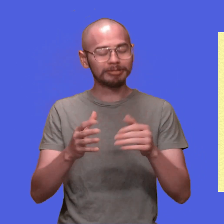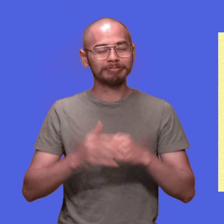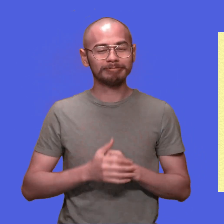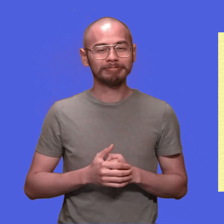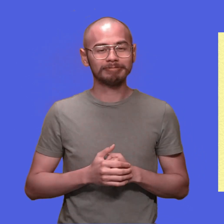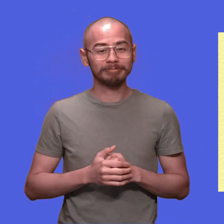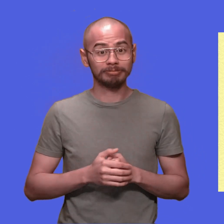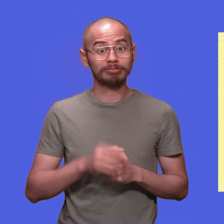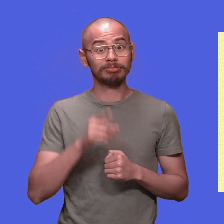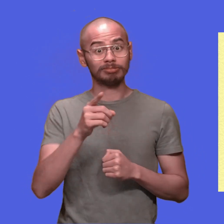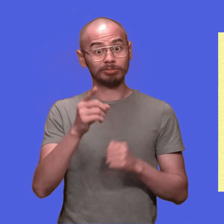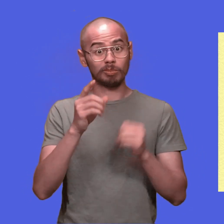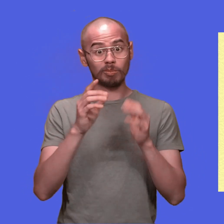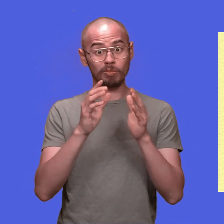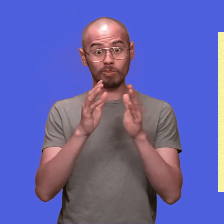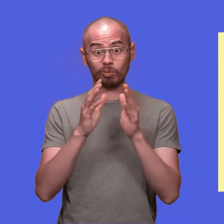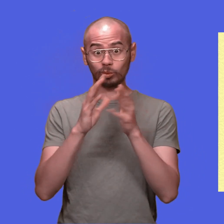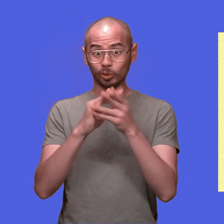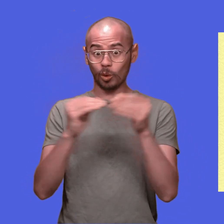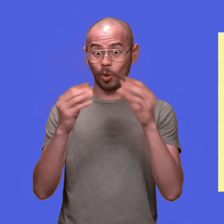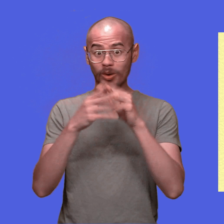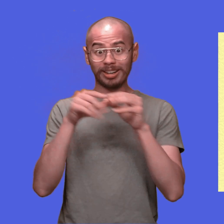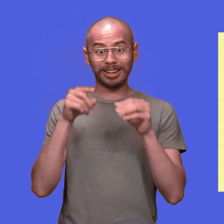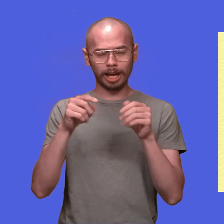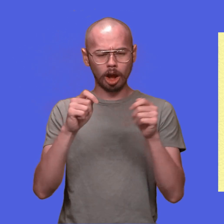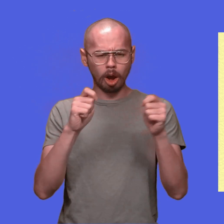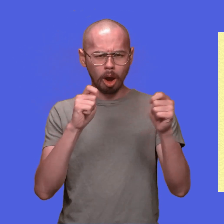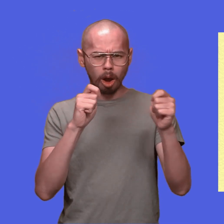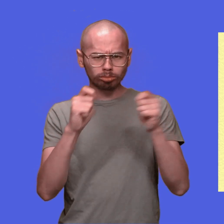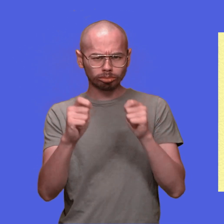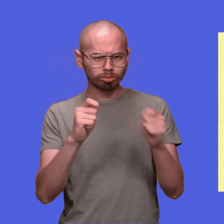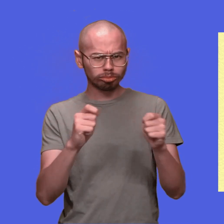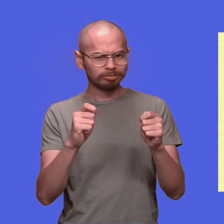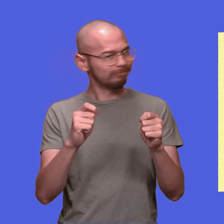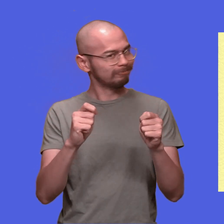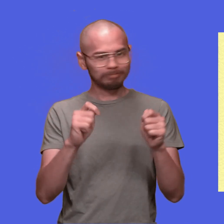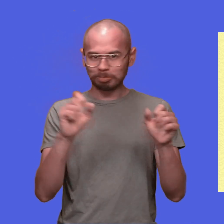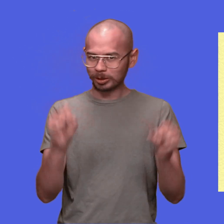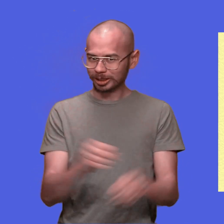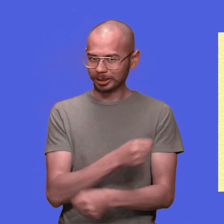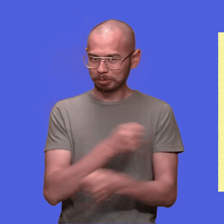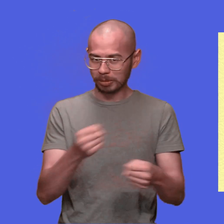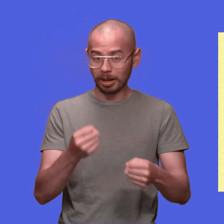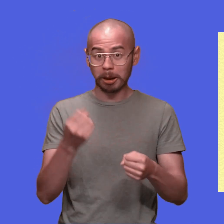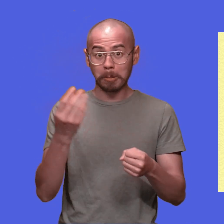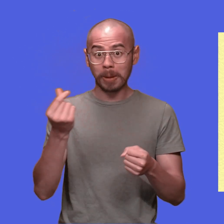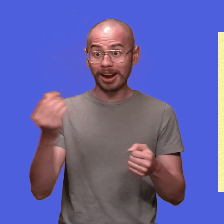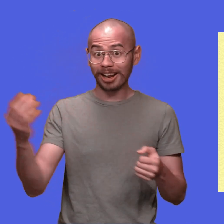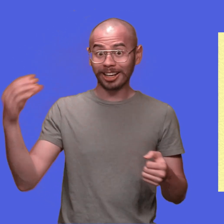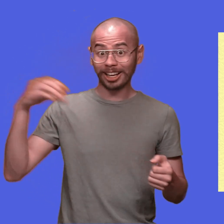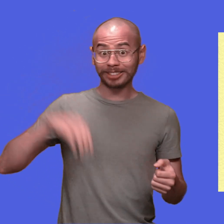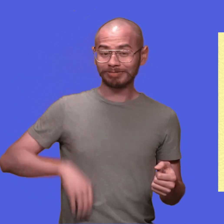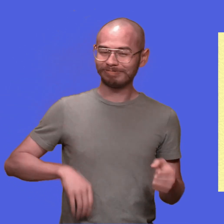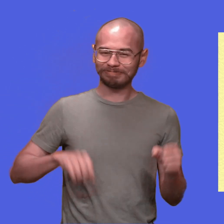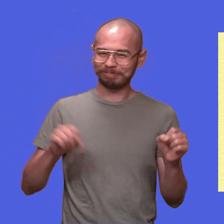Image 8. CC No Derivative Works. This means you can use the story freely on an